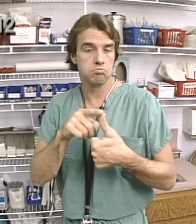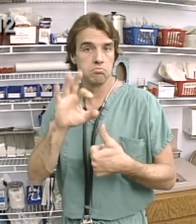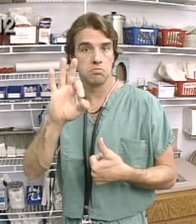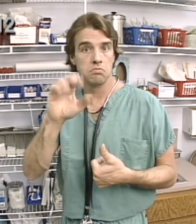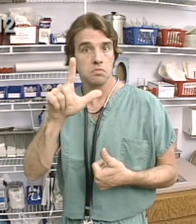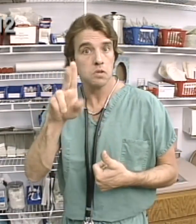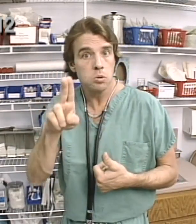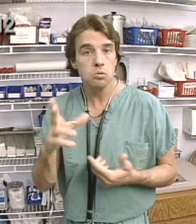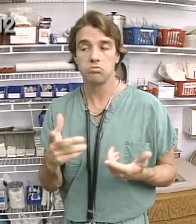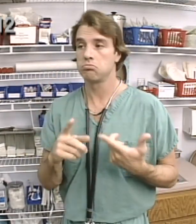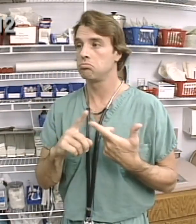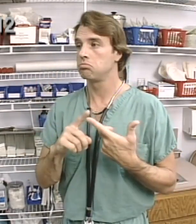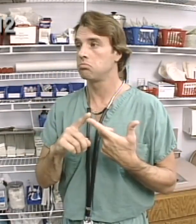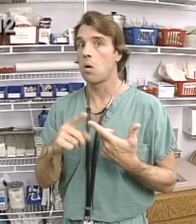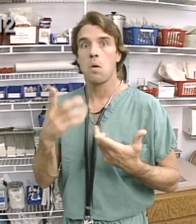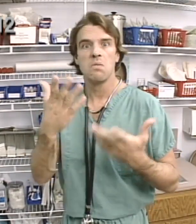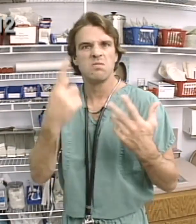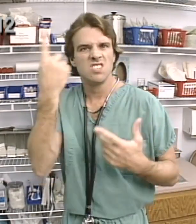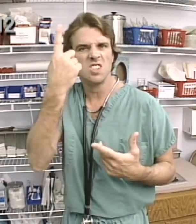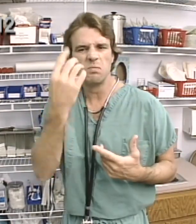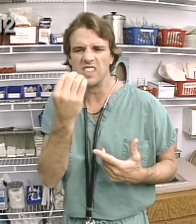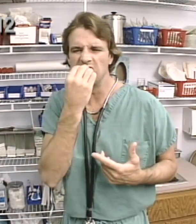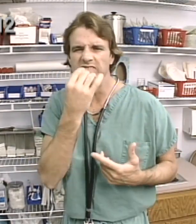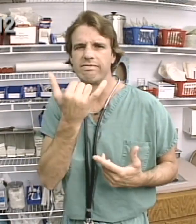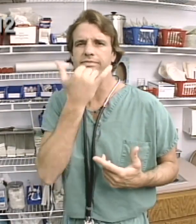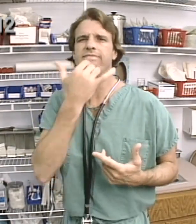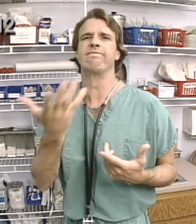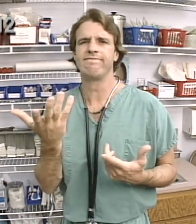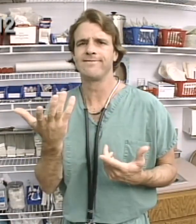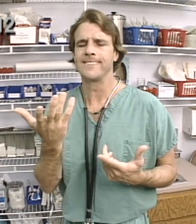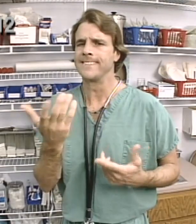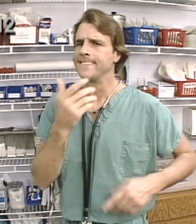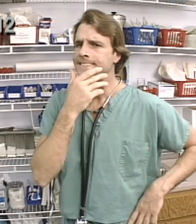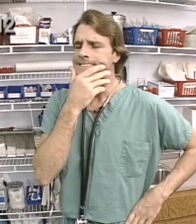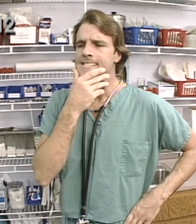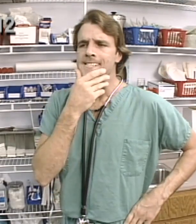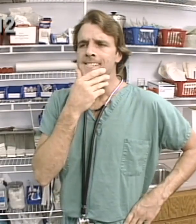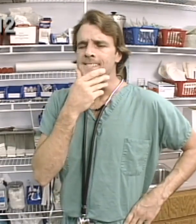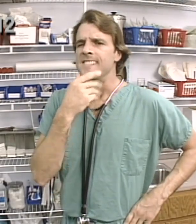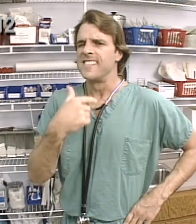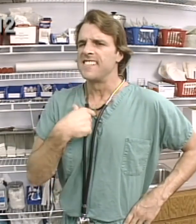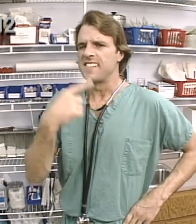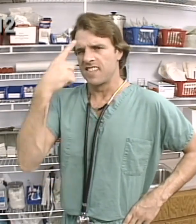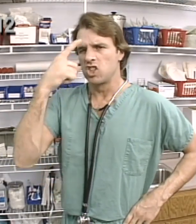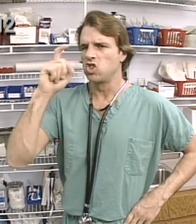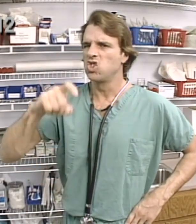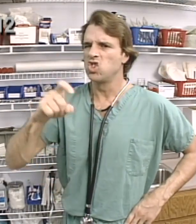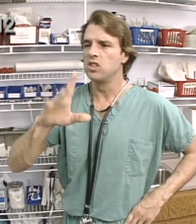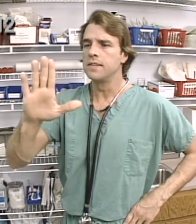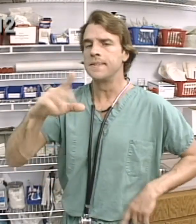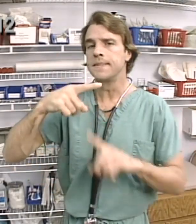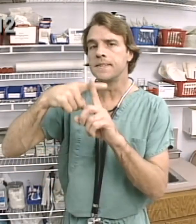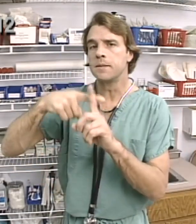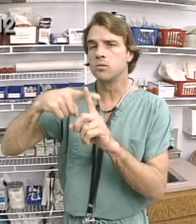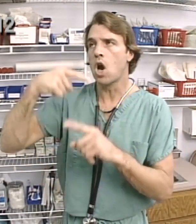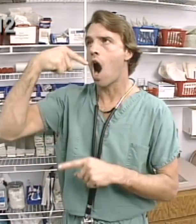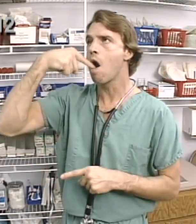patient could have the flu, or maybe it was something he ate. I think I should check